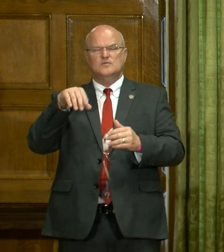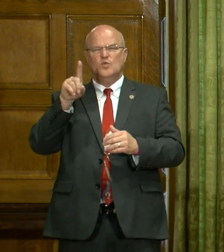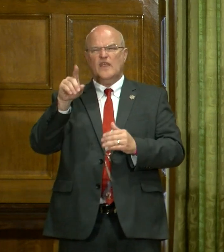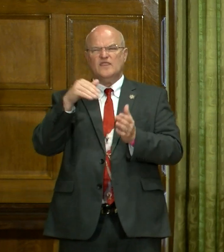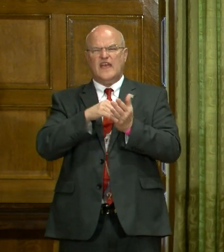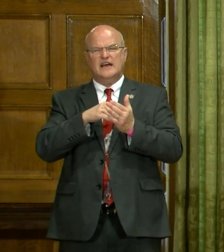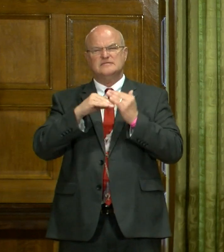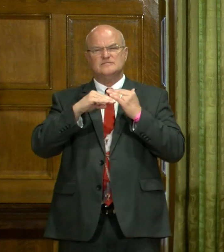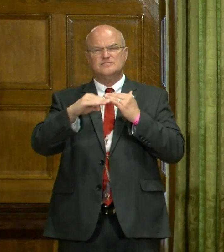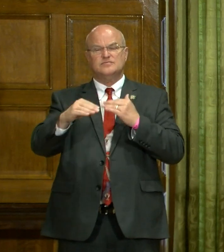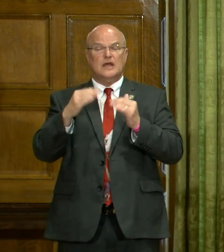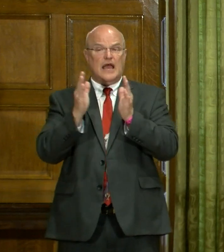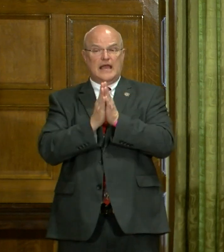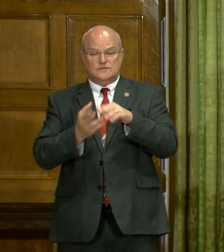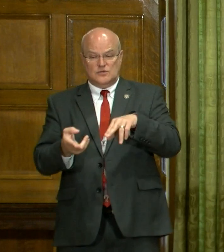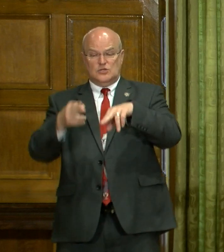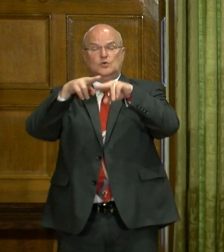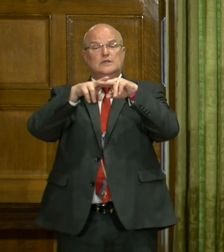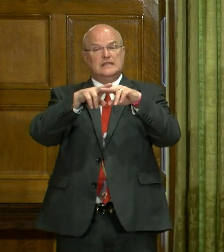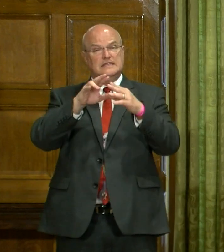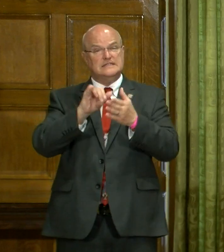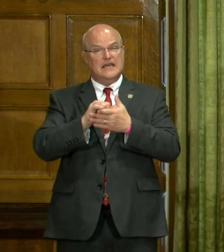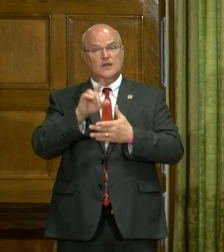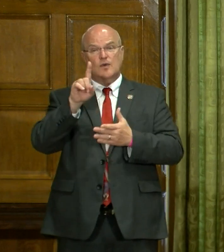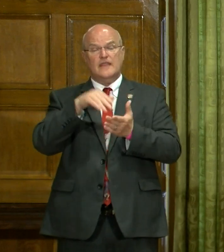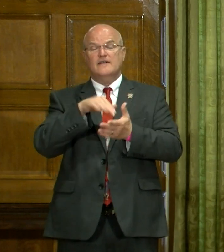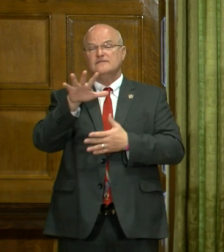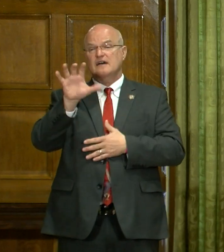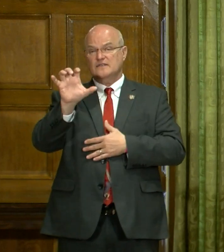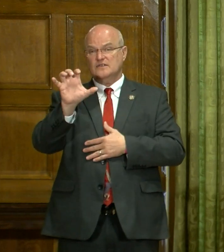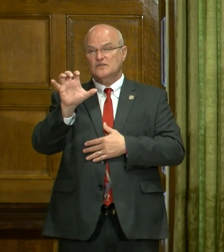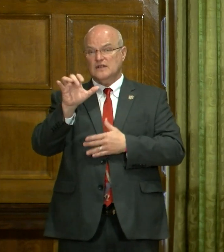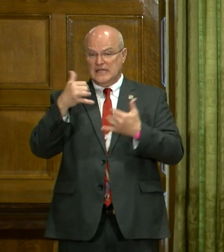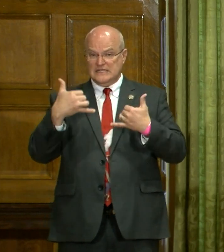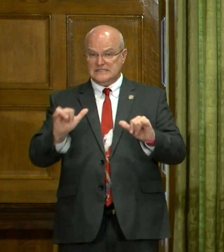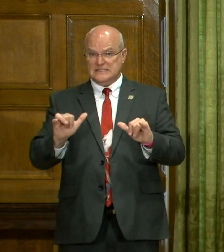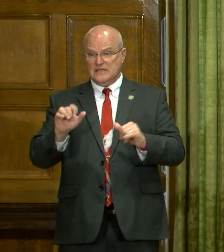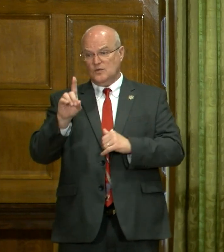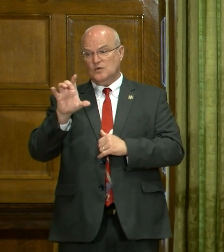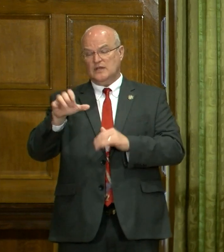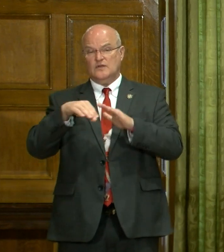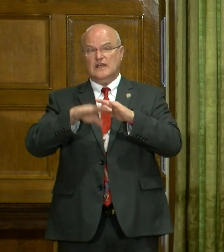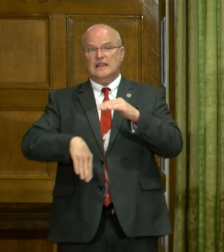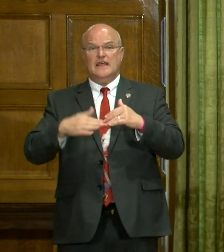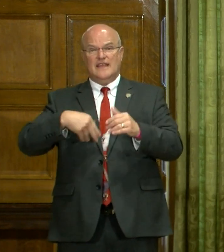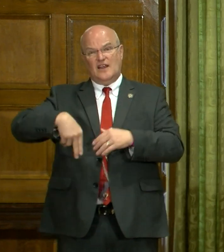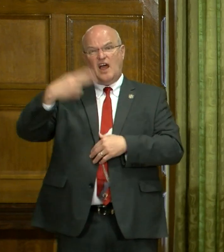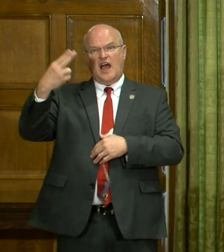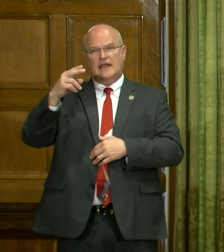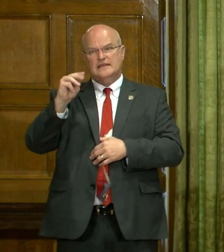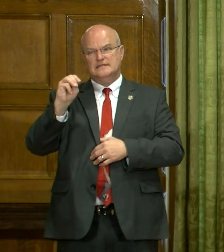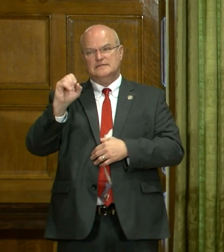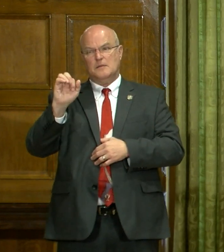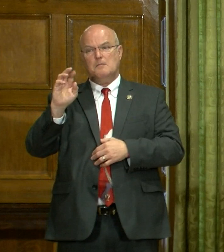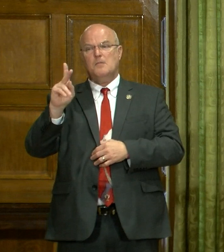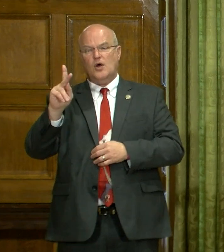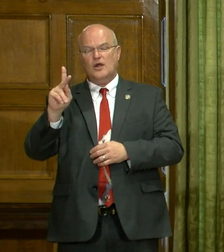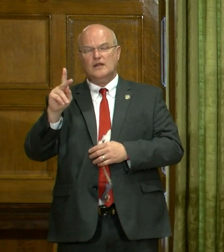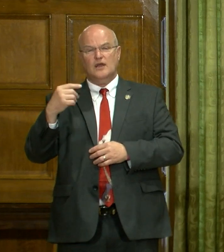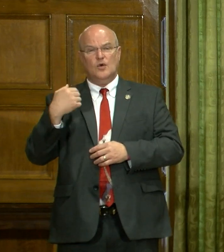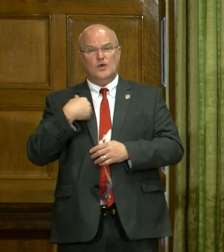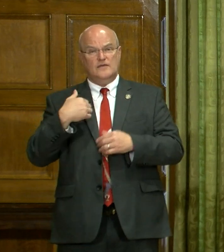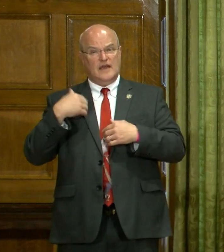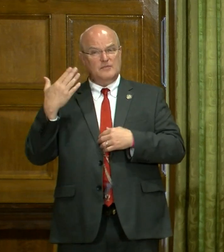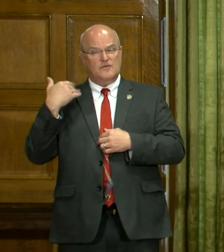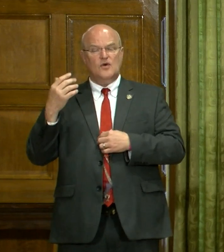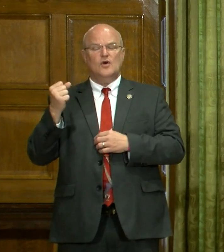1,000. I asked that we increase that to 1,500, which is still 100 less than our highest mark that we've